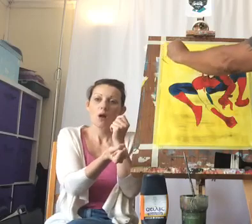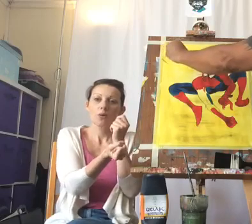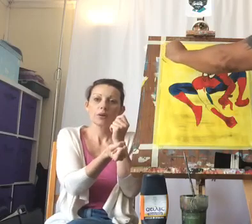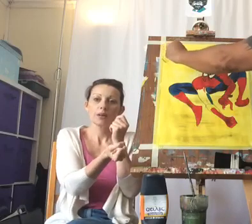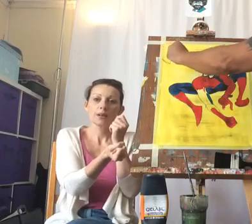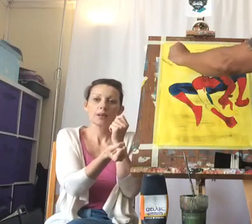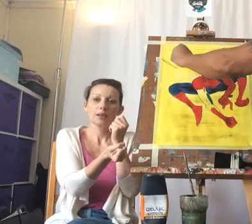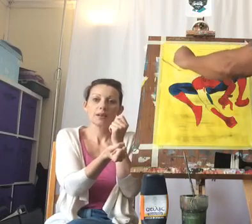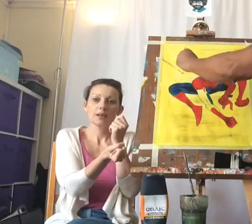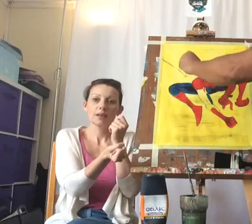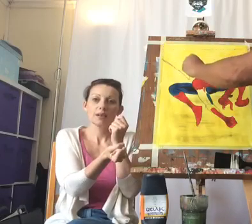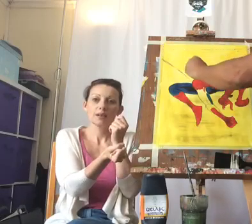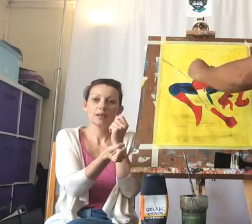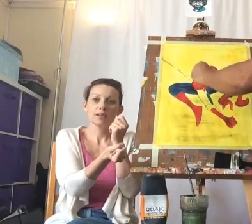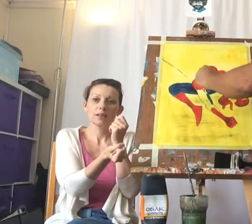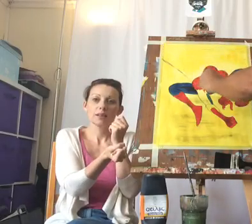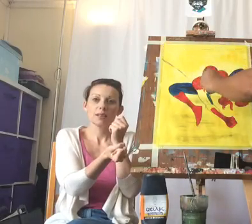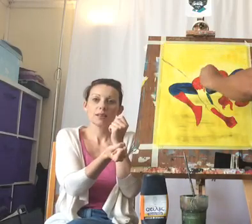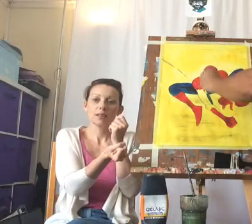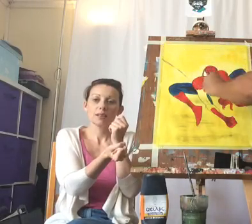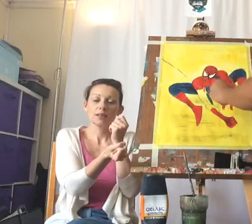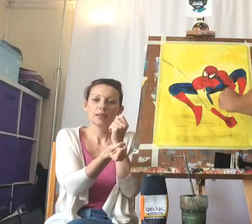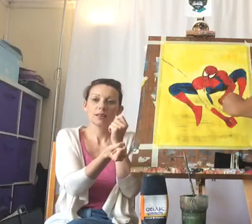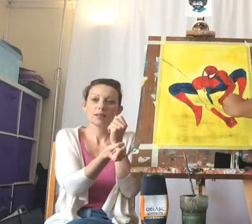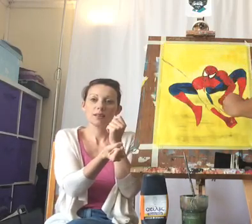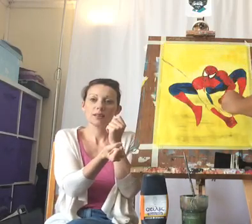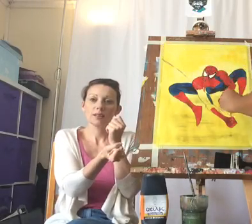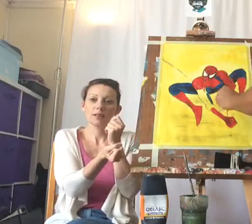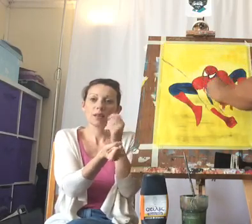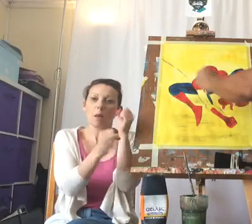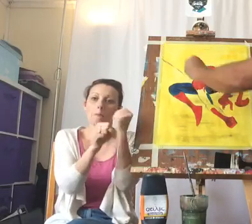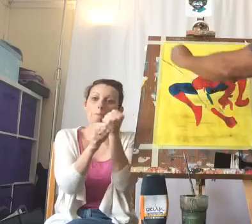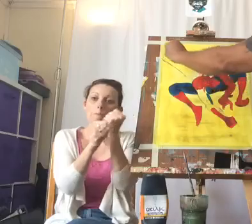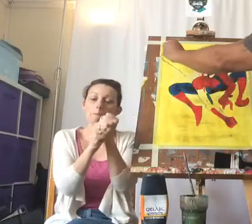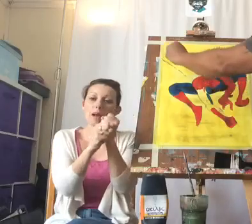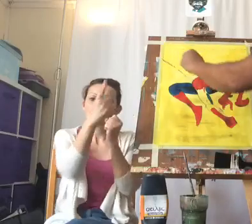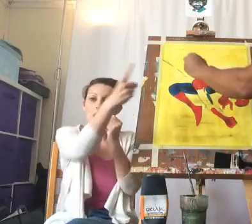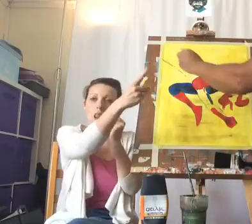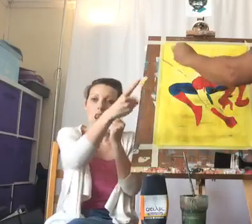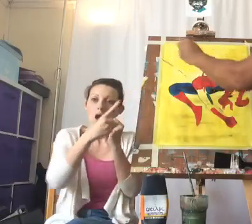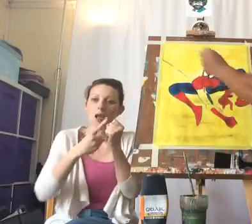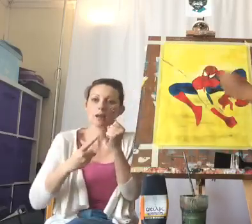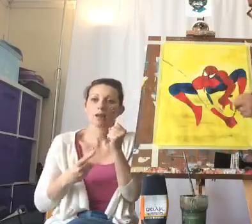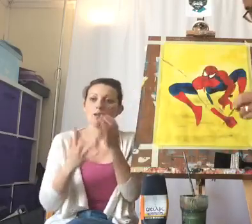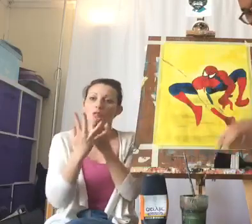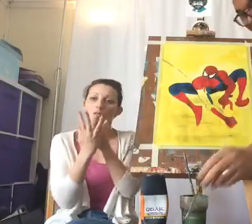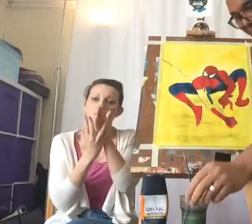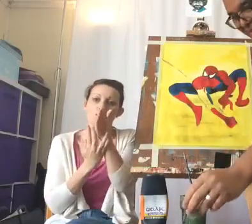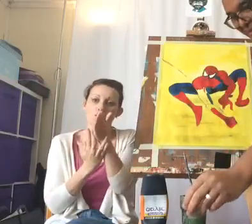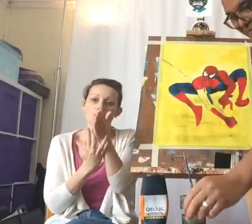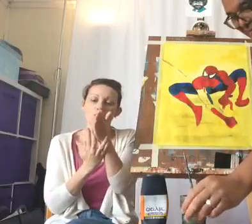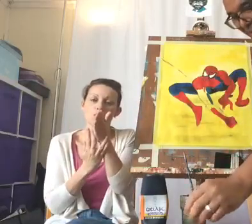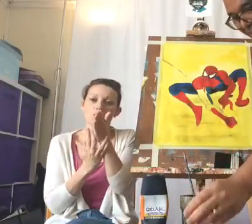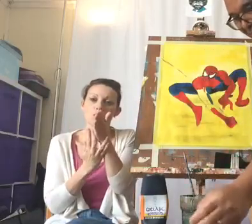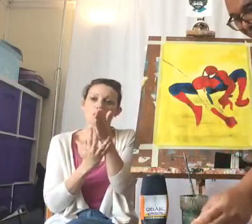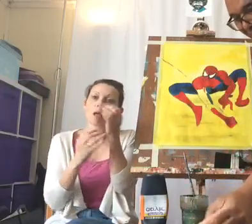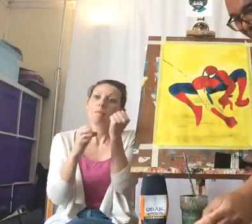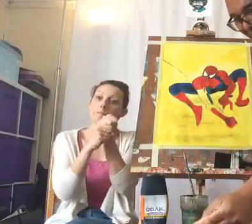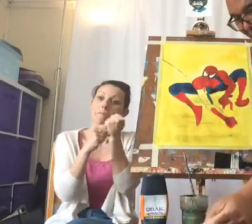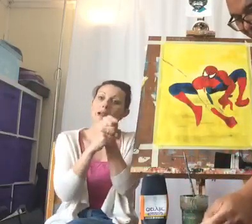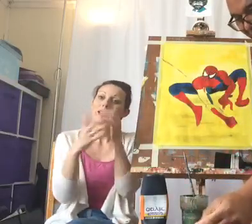oh, it's come out red, never mind. You can do a straight line right through there, and you turn it into his